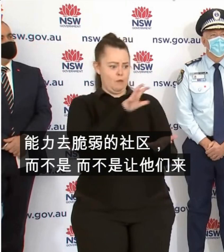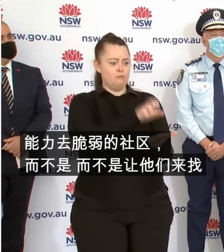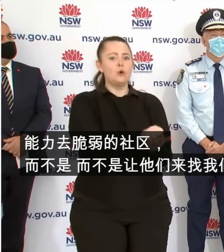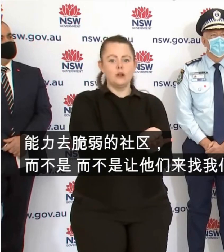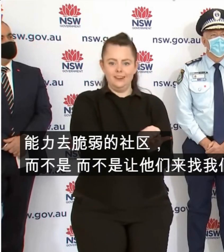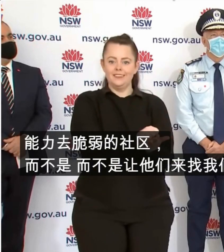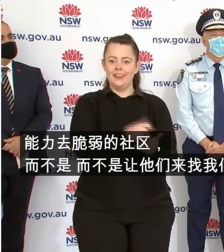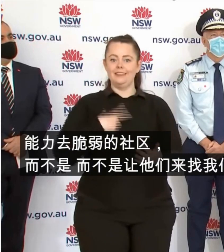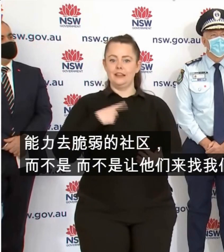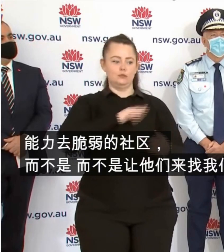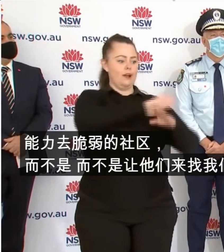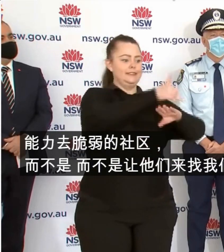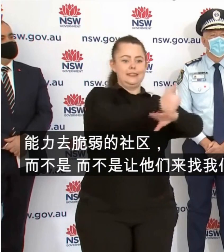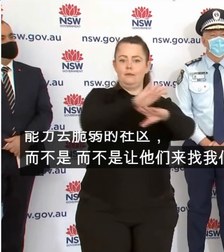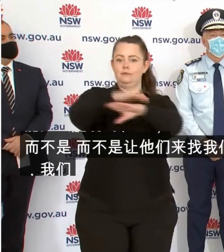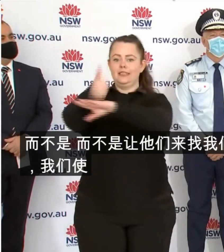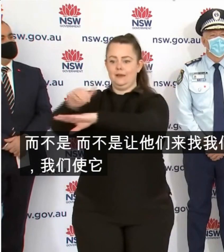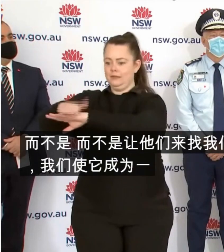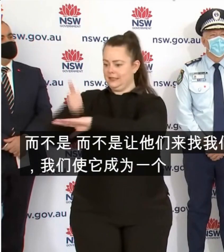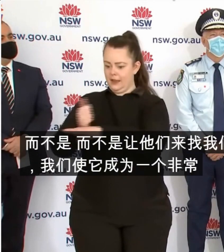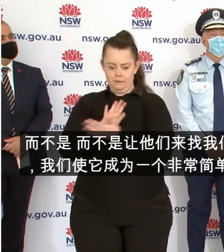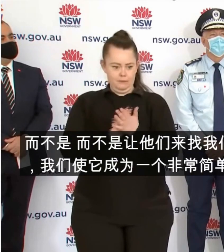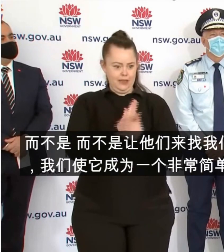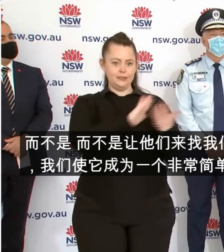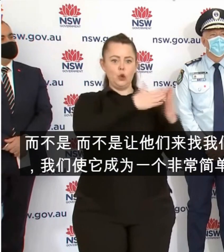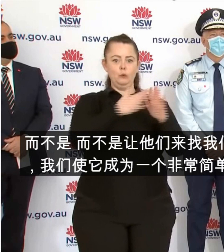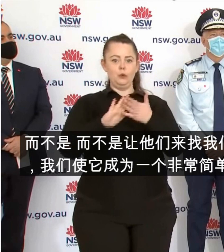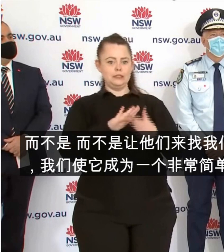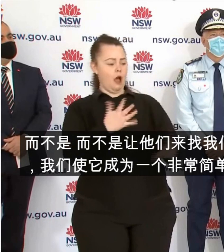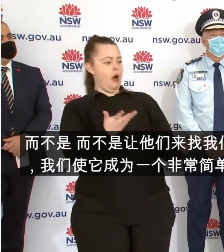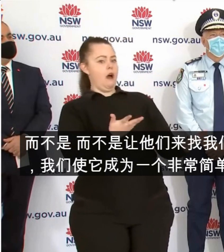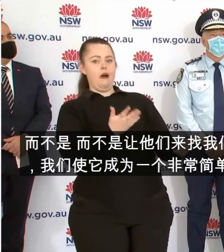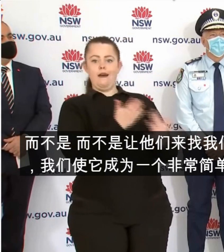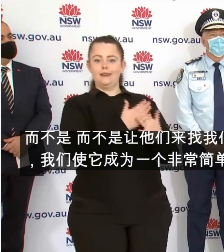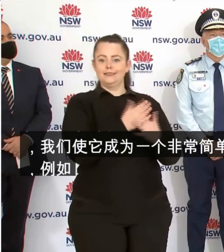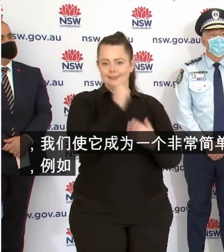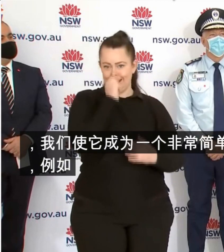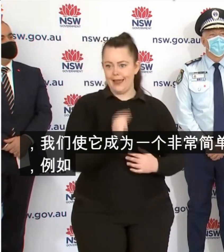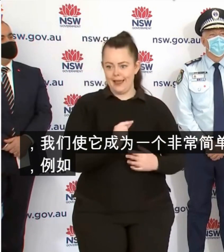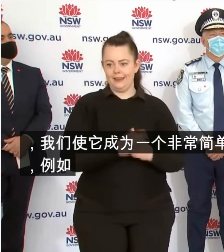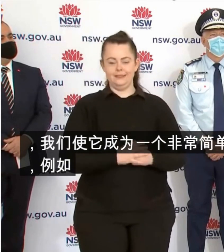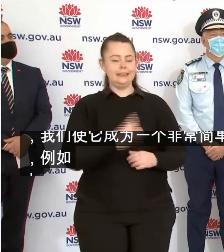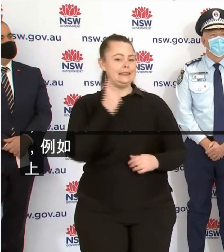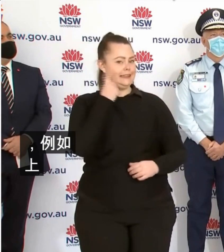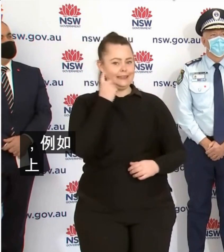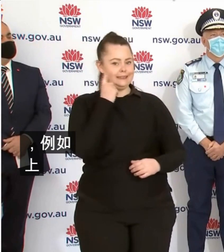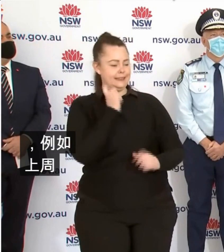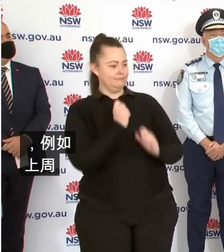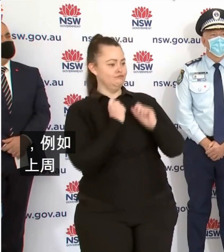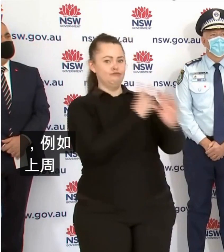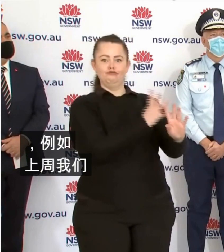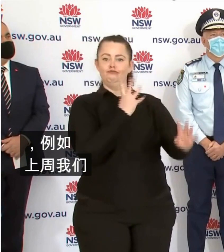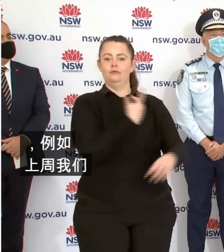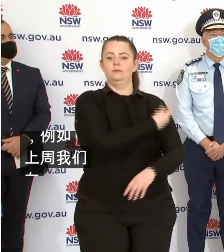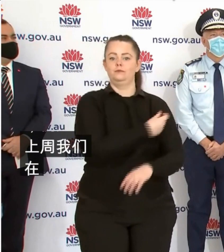them come to us. And we make it a very easy process. For example, last week we set